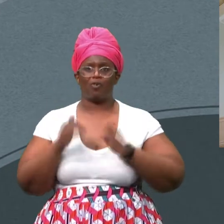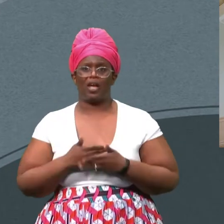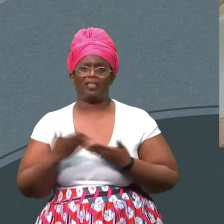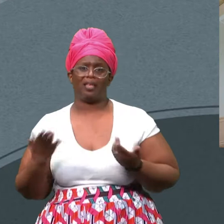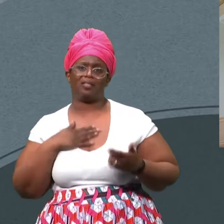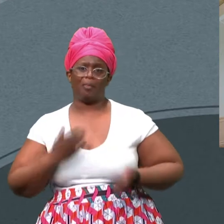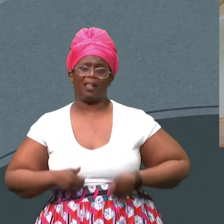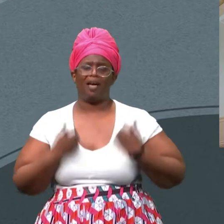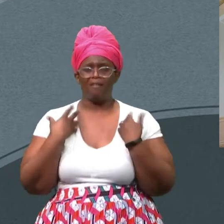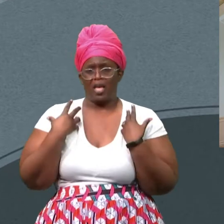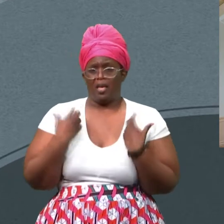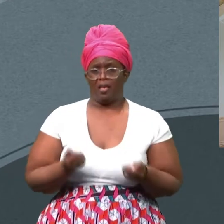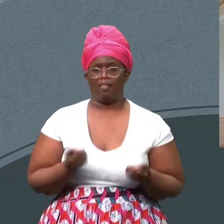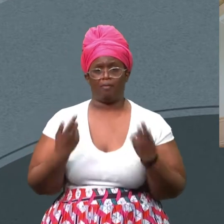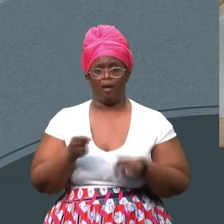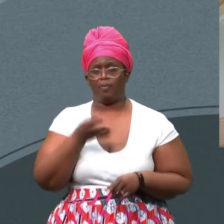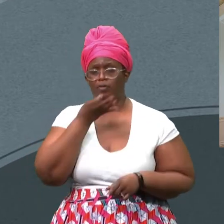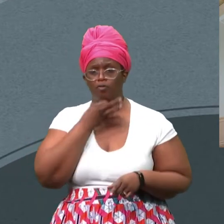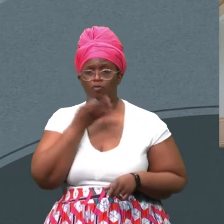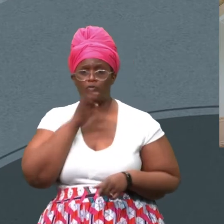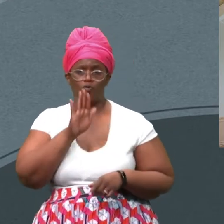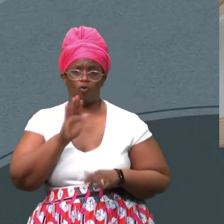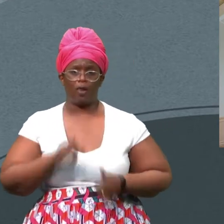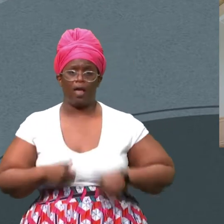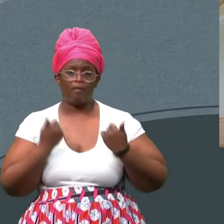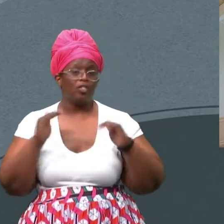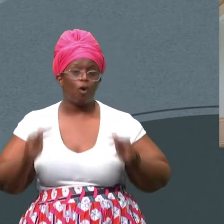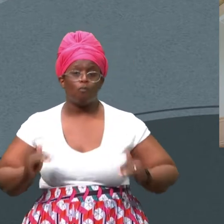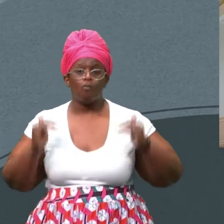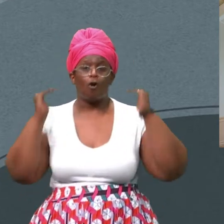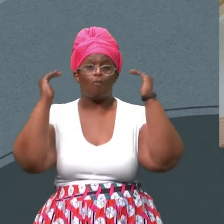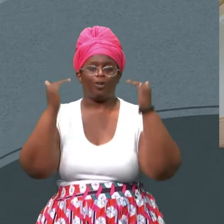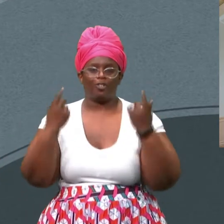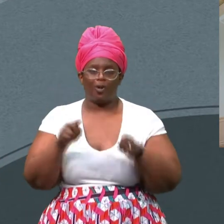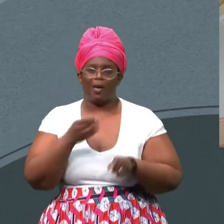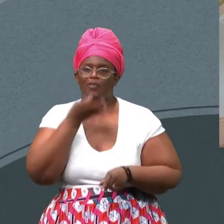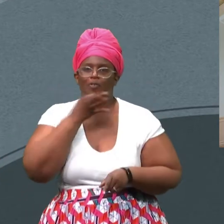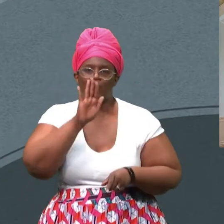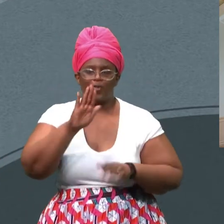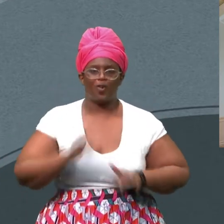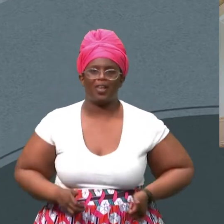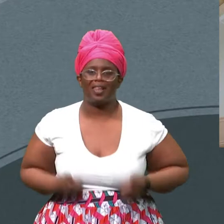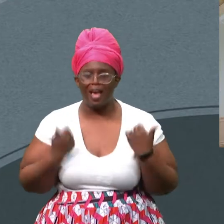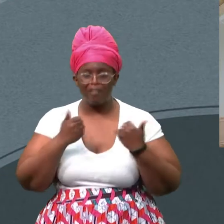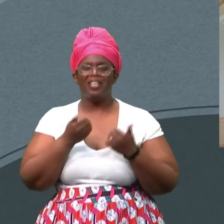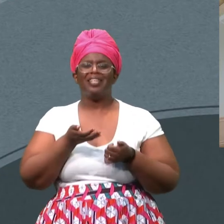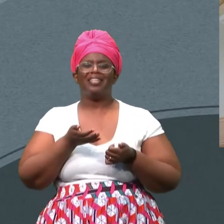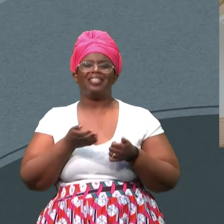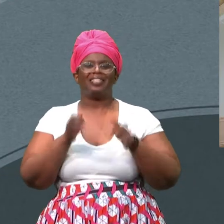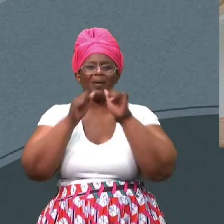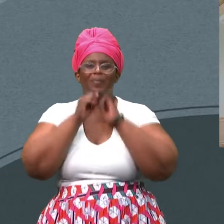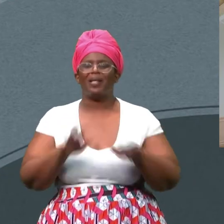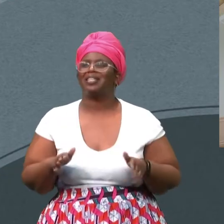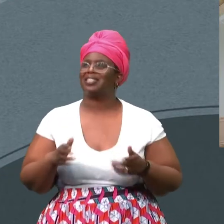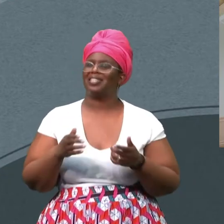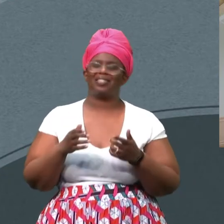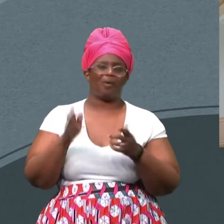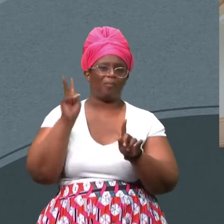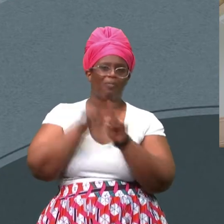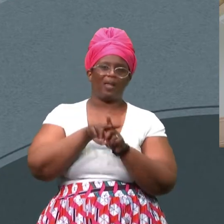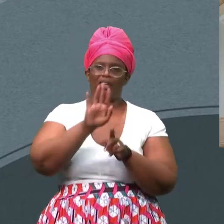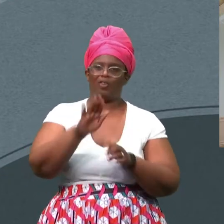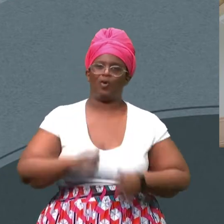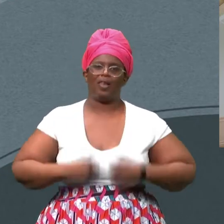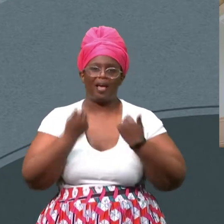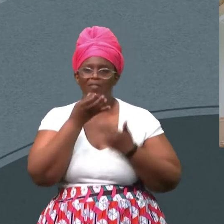There's a healing about to come in your life. There's a promotion that's about to come in your life. There's a favor that's about to be released in your life.